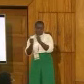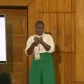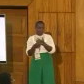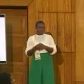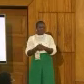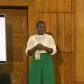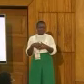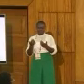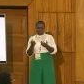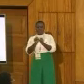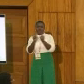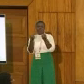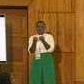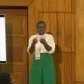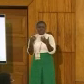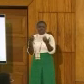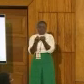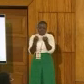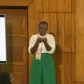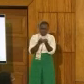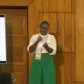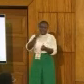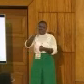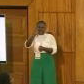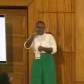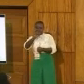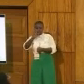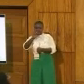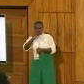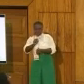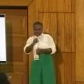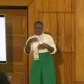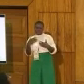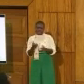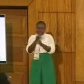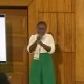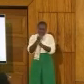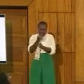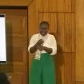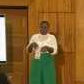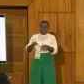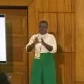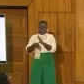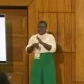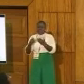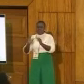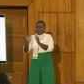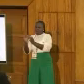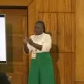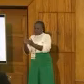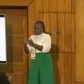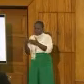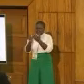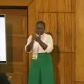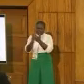socioeconomic support such as transport stipends, SMS follow-up, boosted retention in care. And then the community ownership and peer leadership